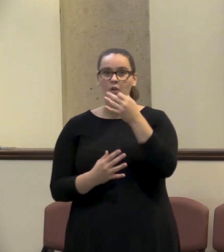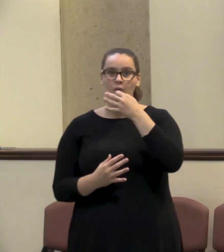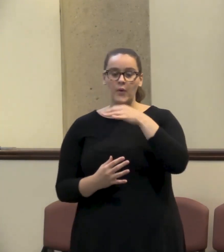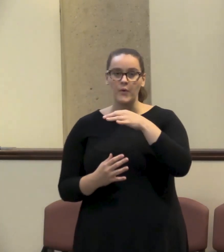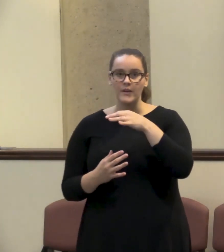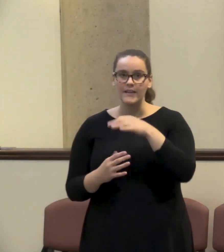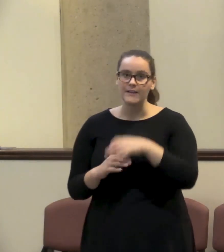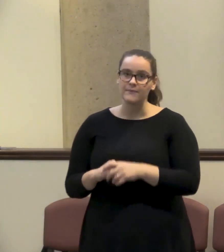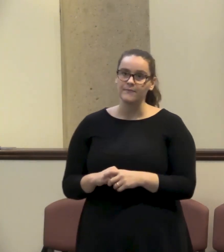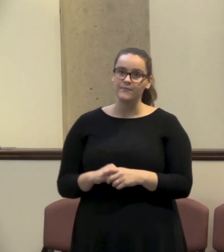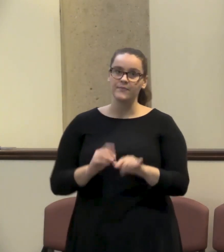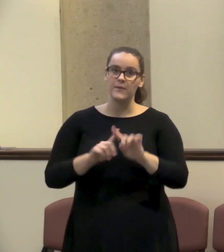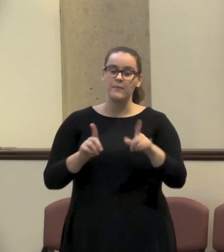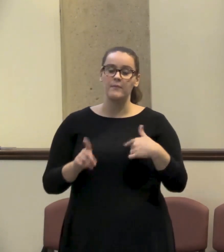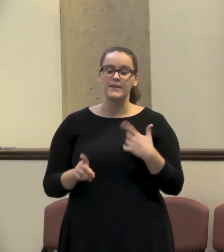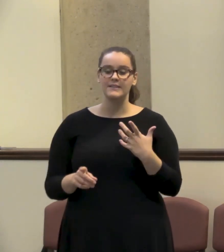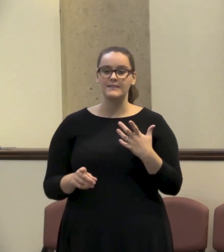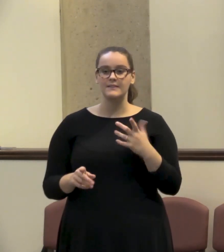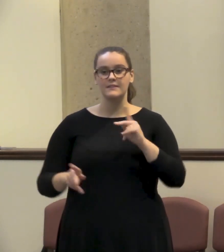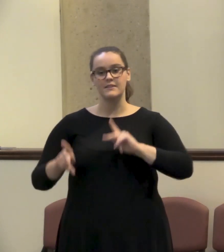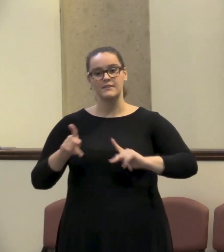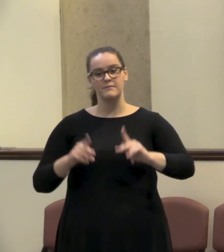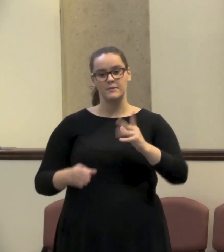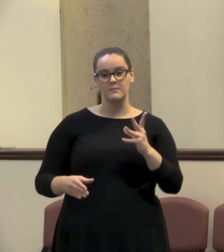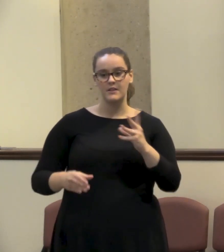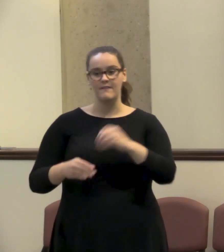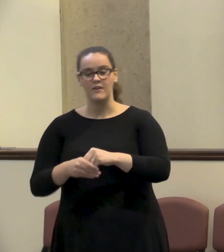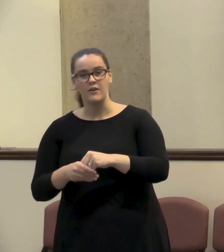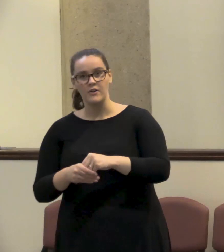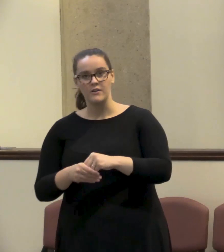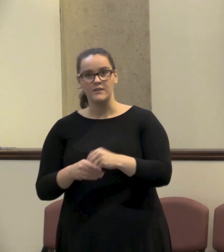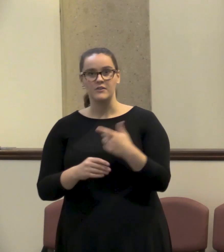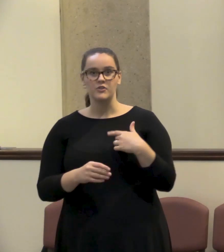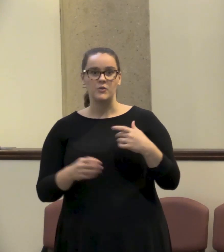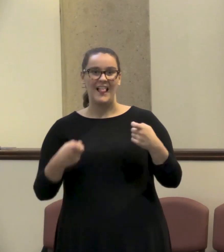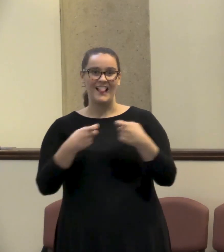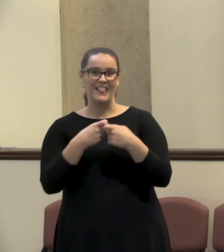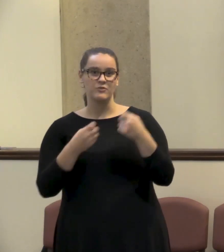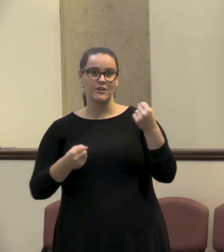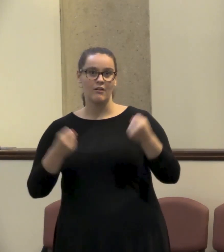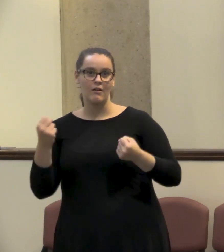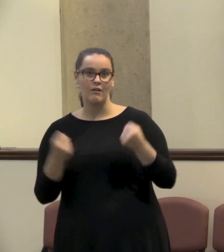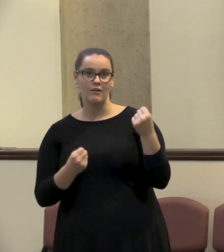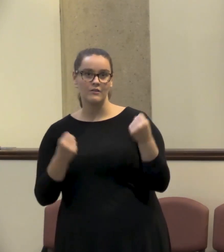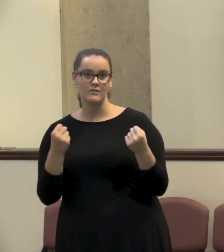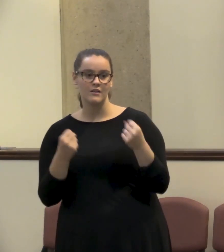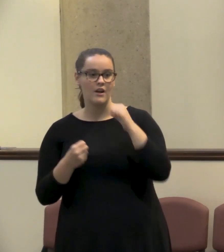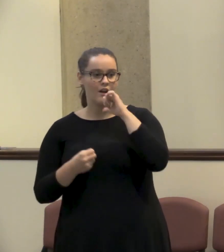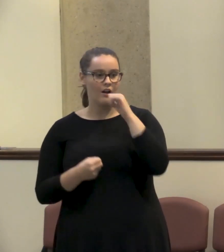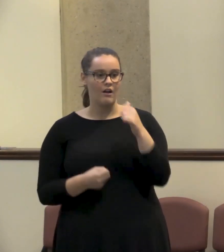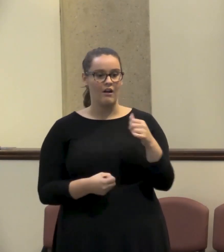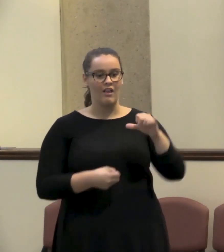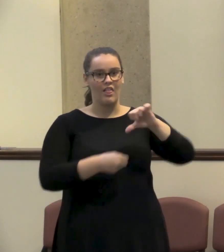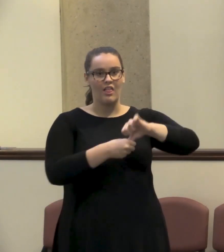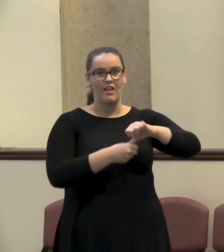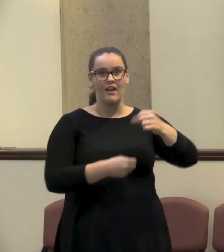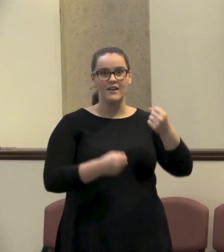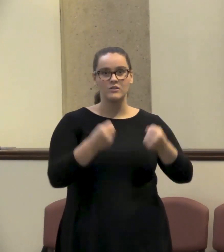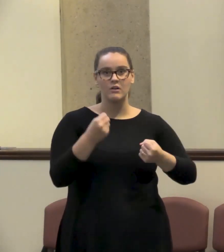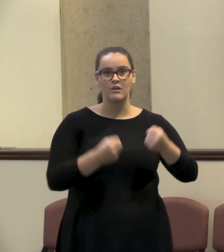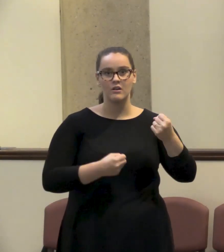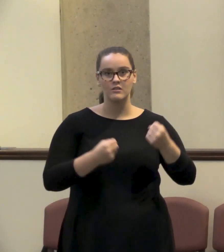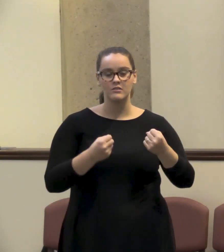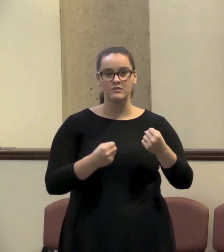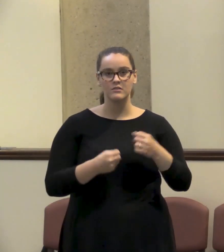It's getting people into electric cars rather than people still living in the fuel